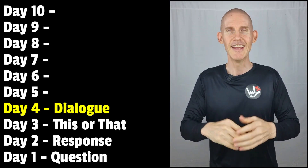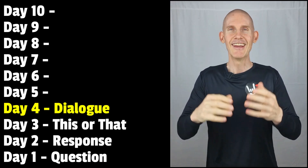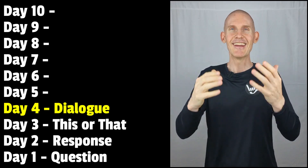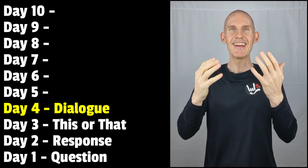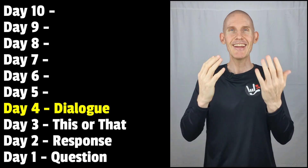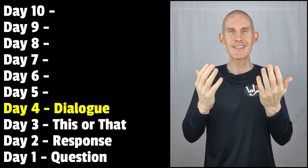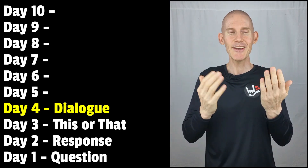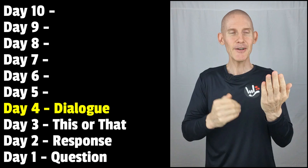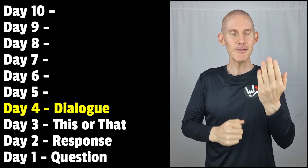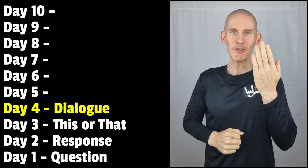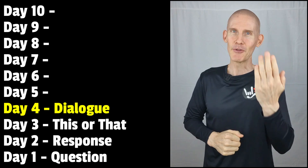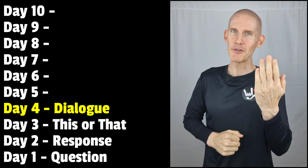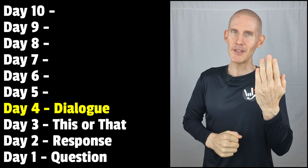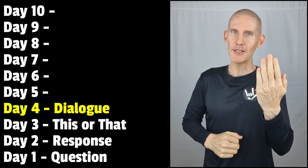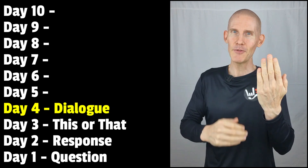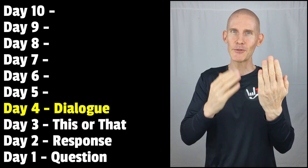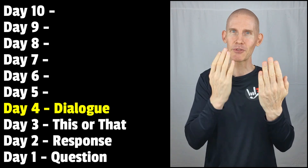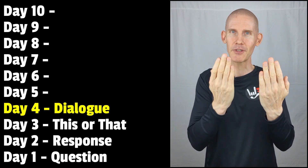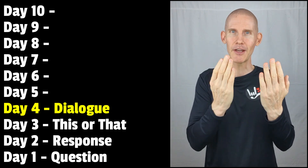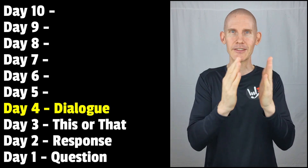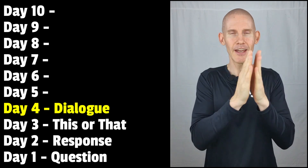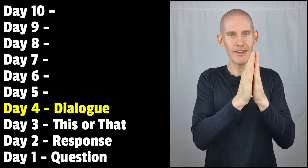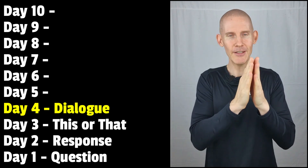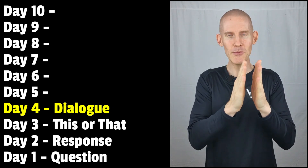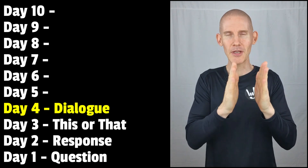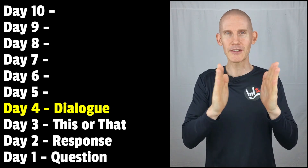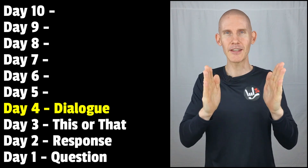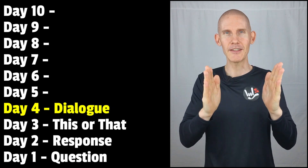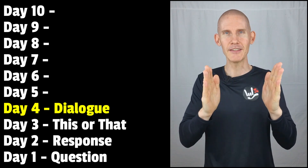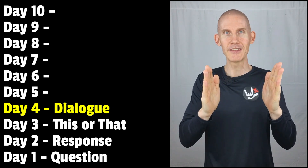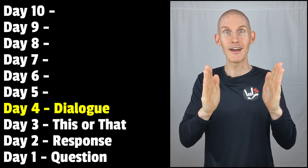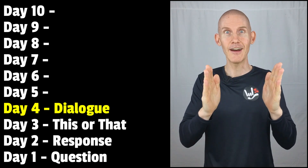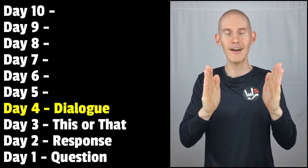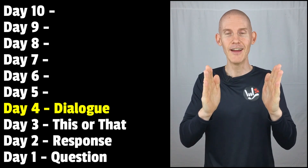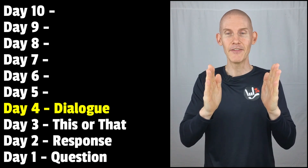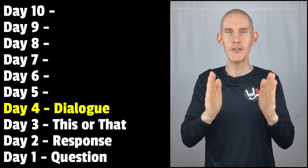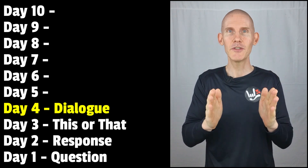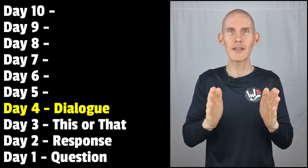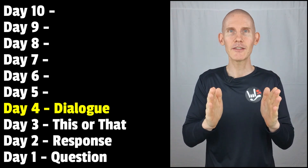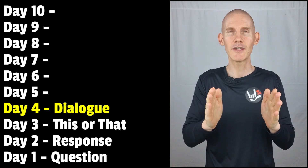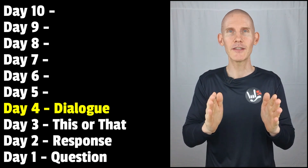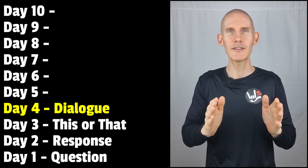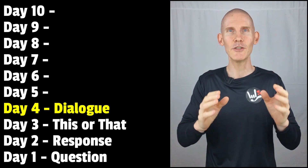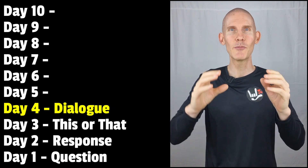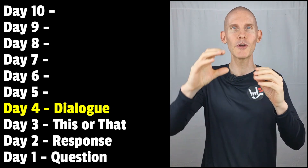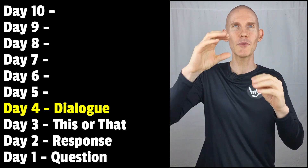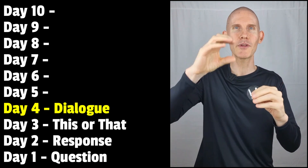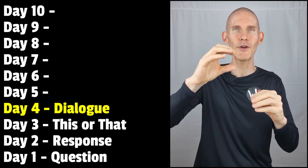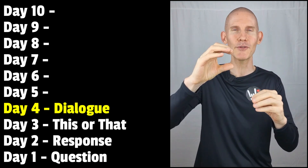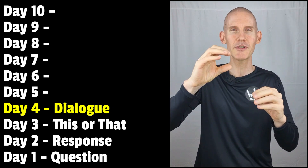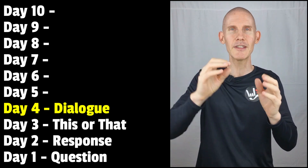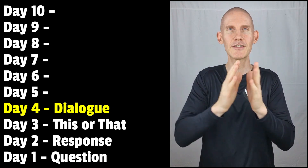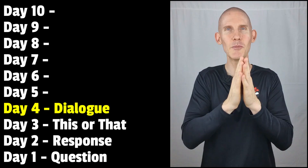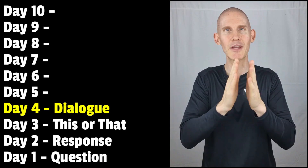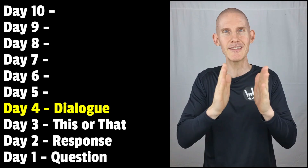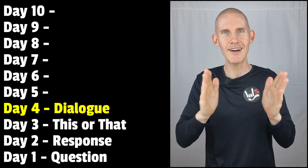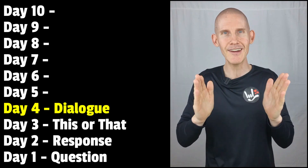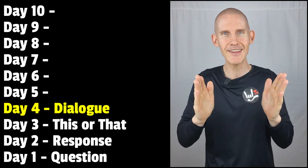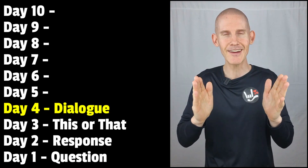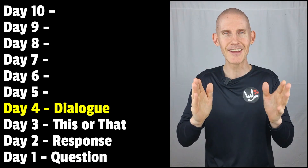In ASL, you learn the individual signs and then you make a sentence. Then you take that sentence and you put it with another sentence to make a dialogue,